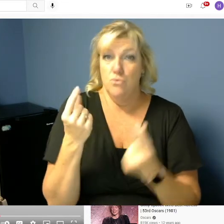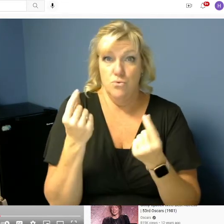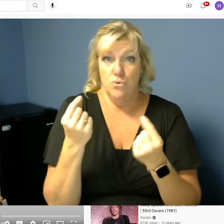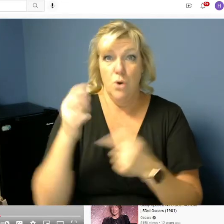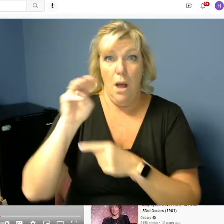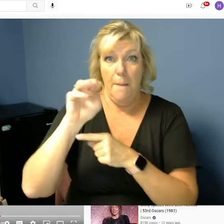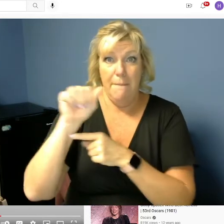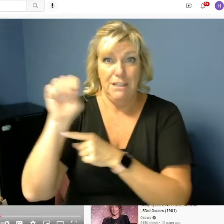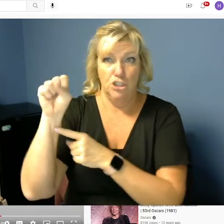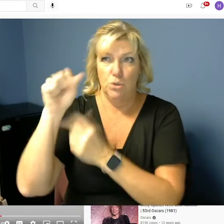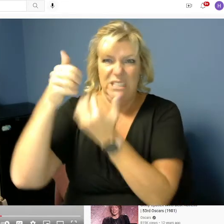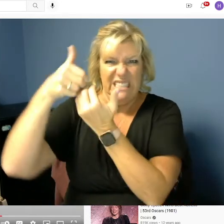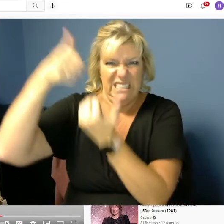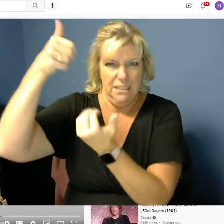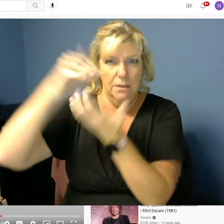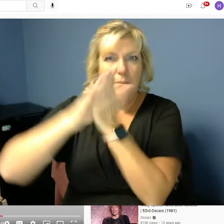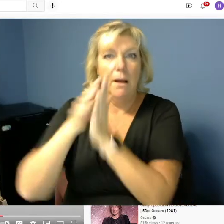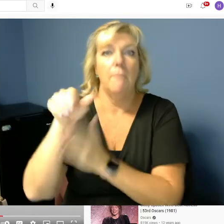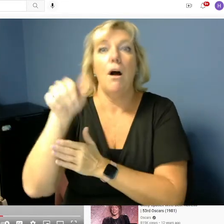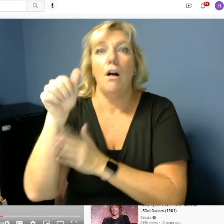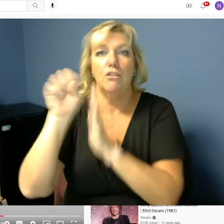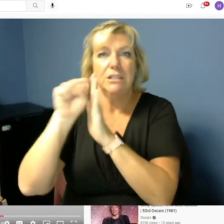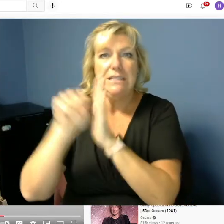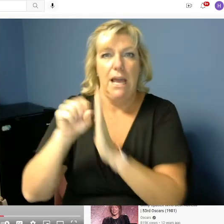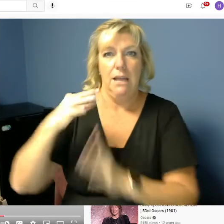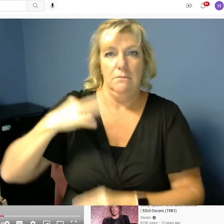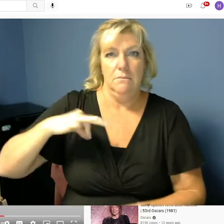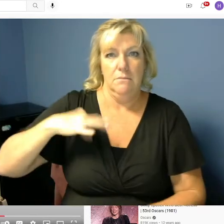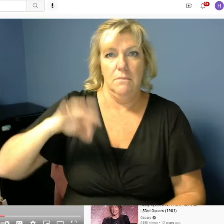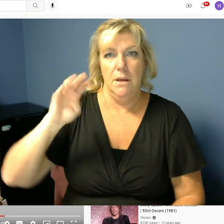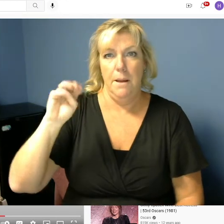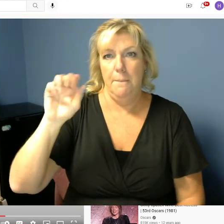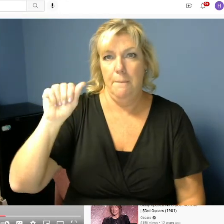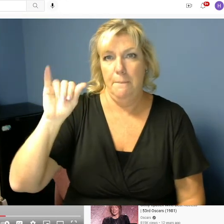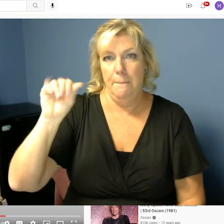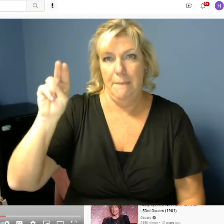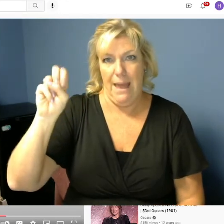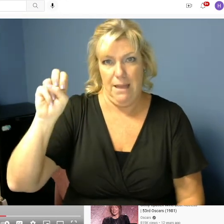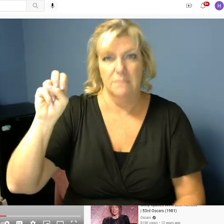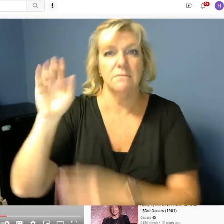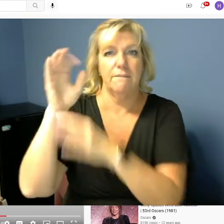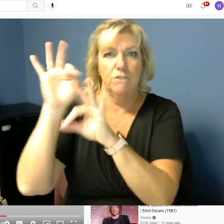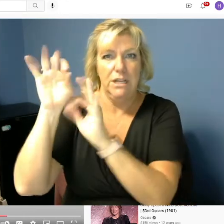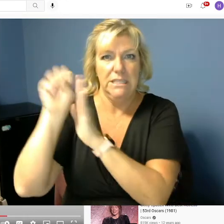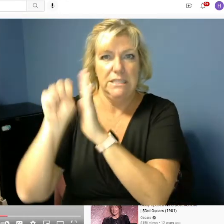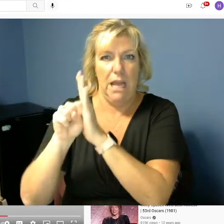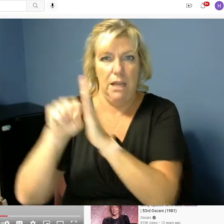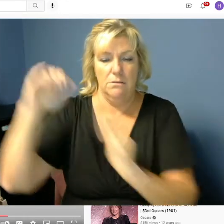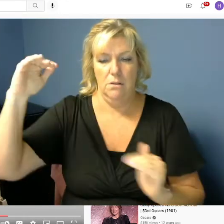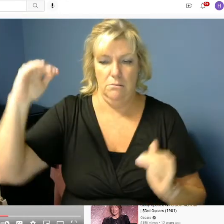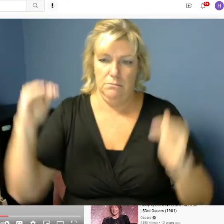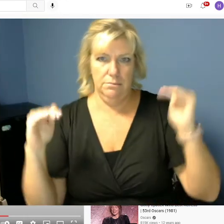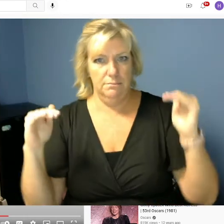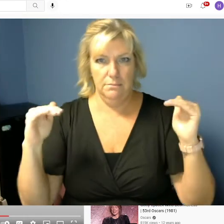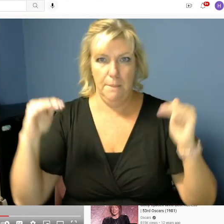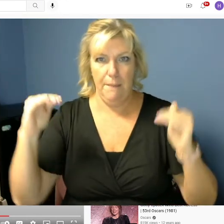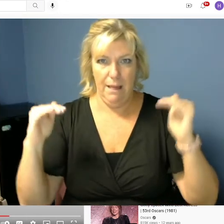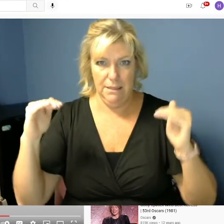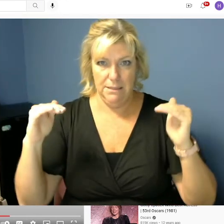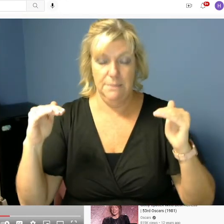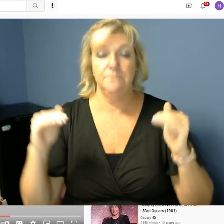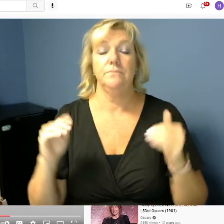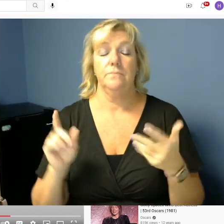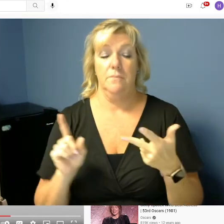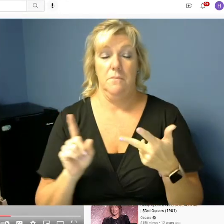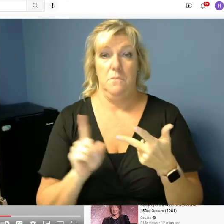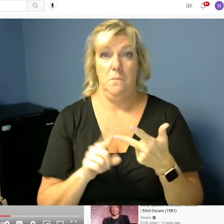state of Maine, so that will keep the balance. Missouri will be a slave state, Maine will be a free state. But the third part of this is going to be important